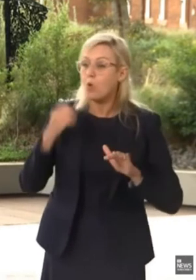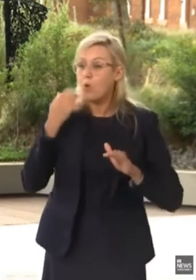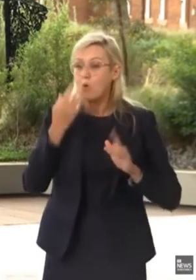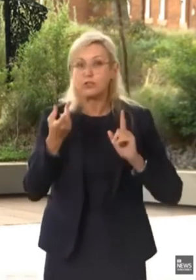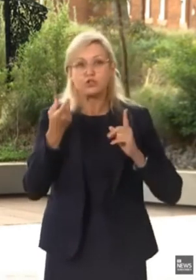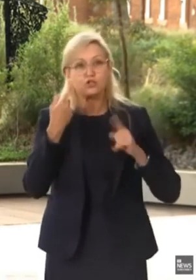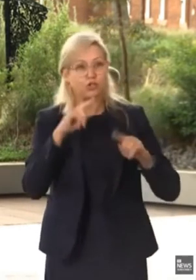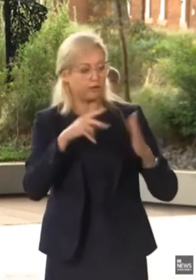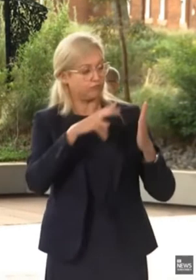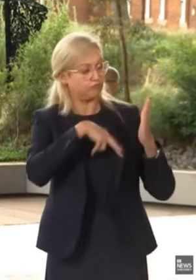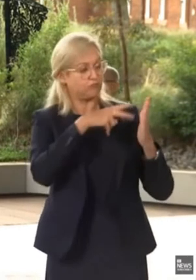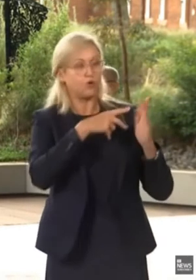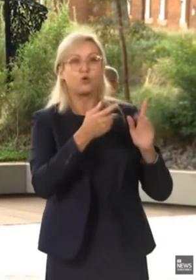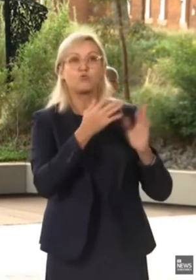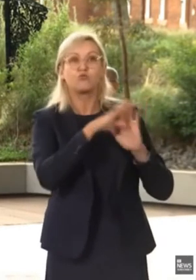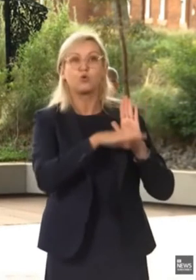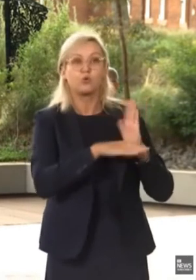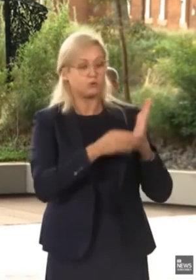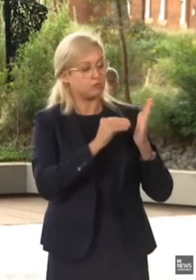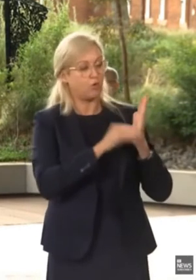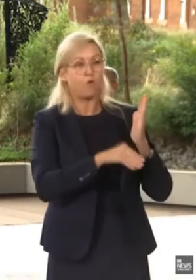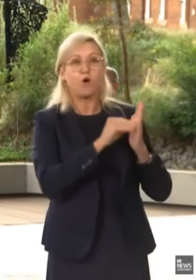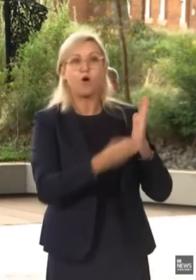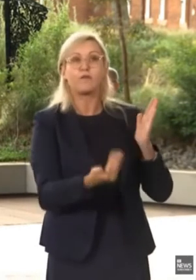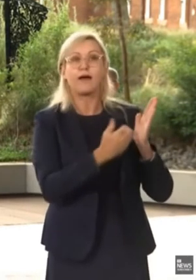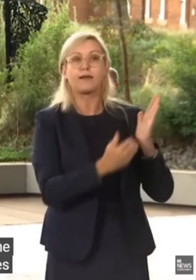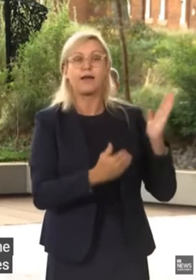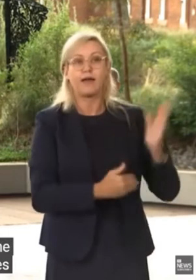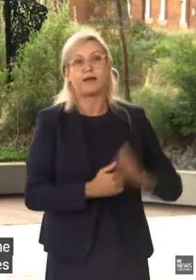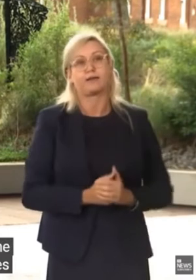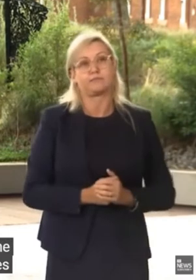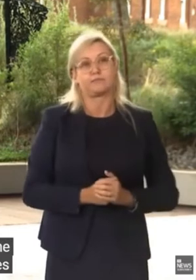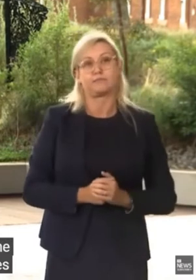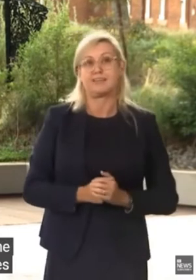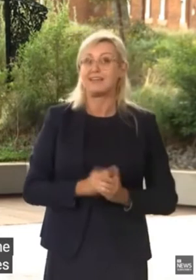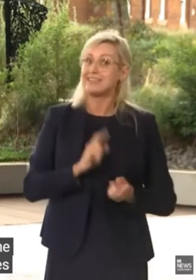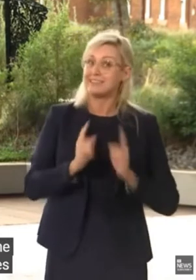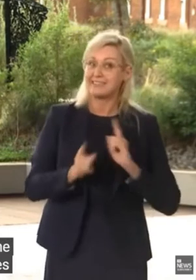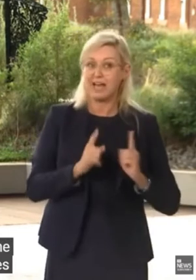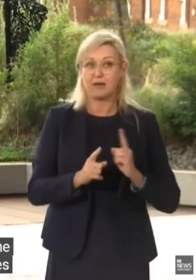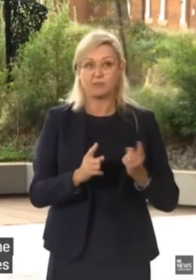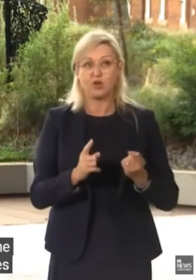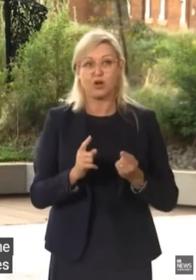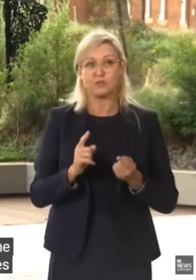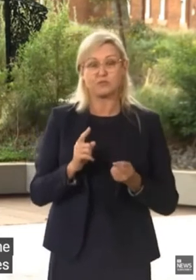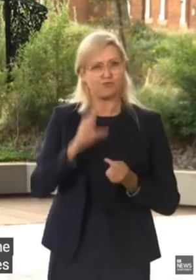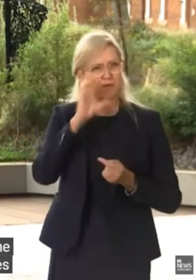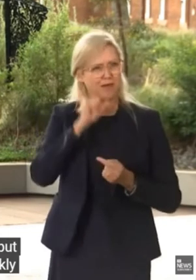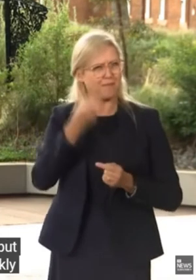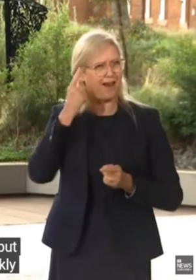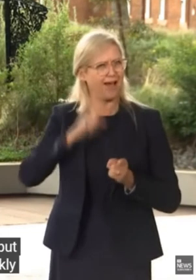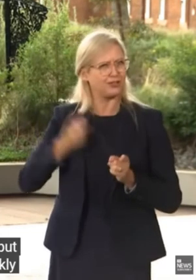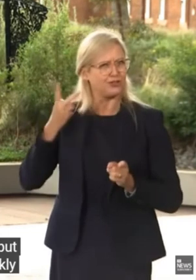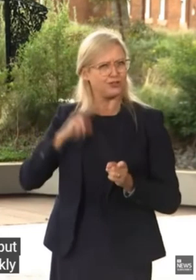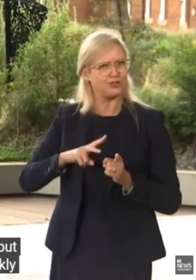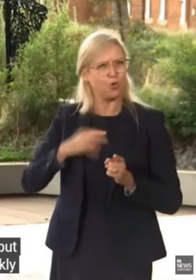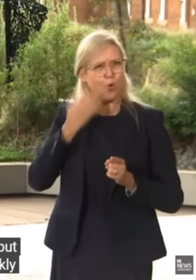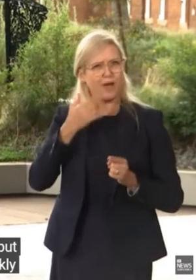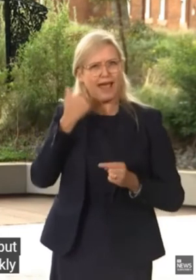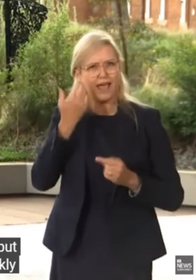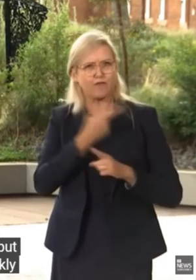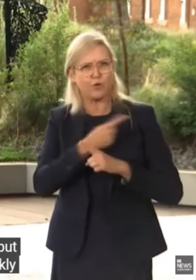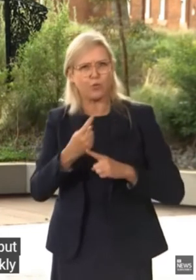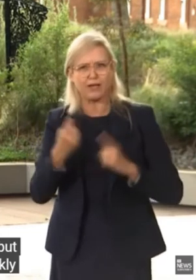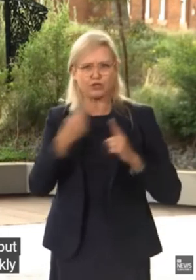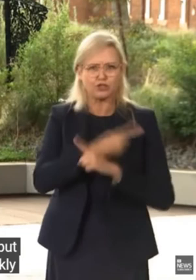last 2 years, there's been times we've had to make changes, sometimes almost on a weekly basis over the last 2 years. We've tried to set out to